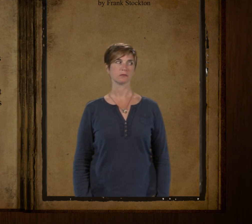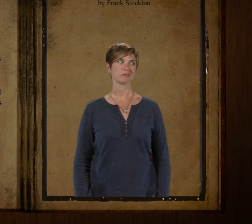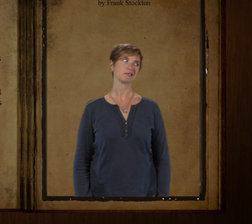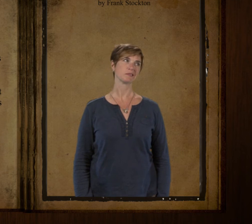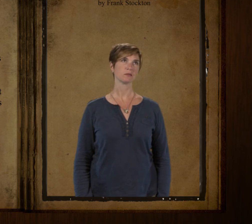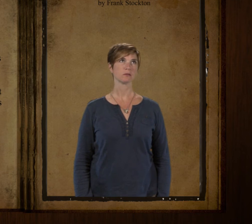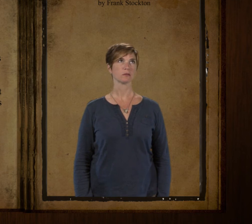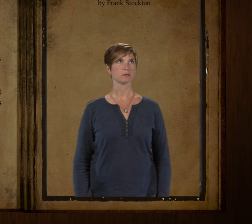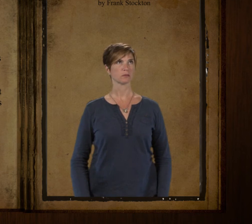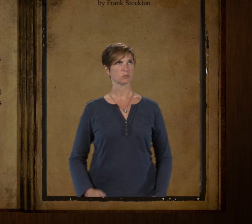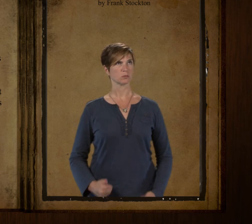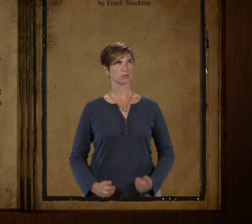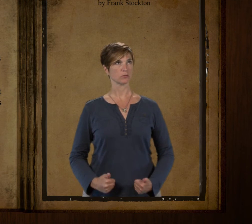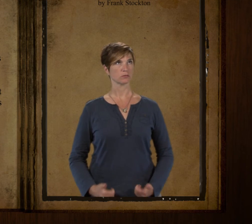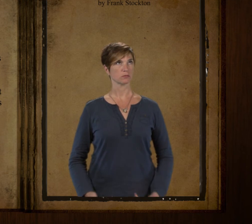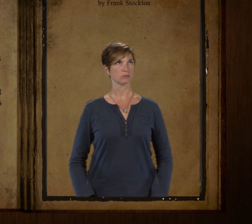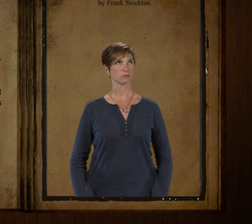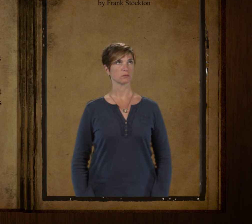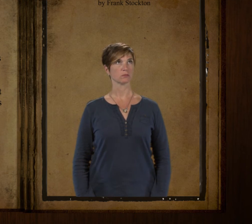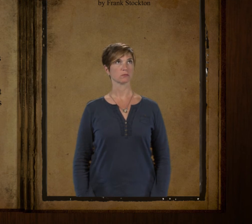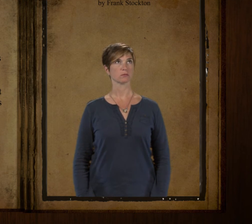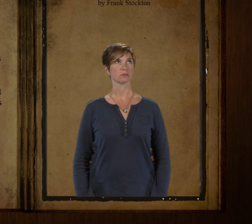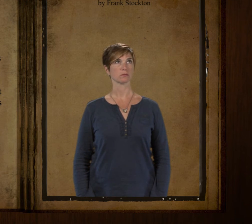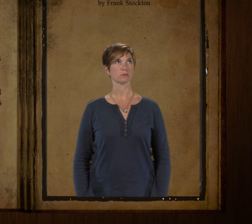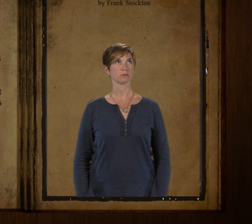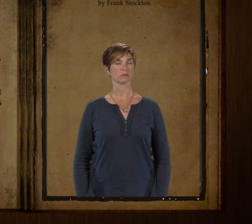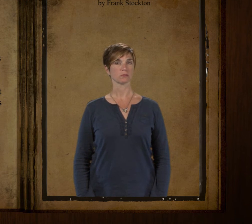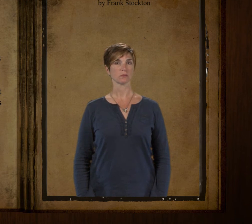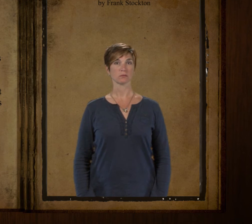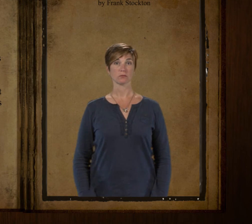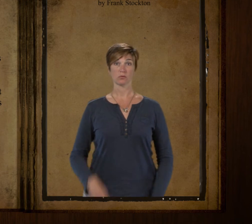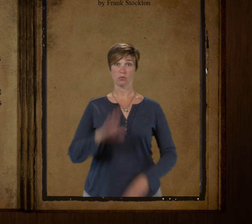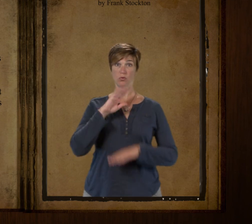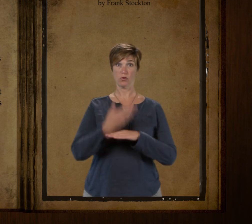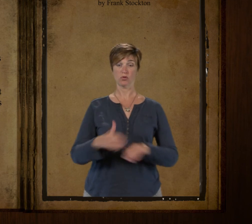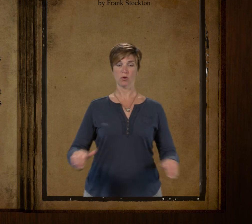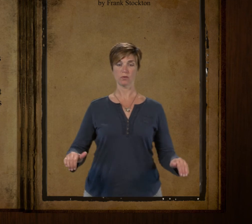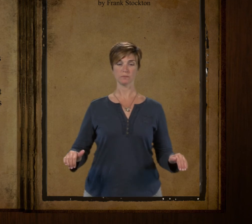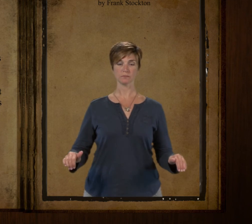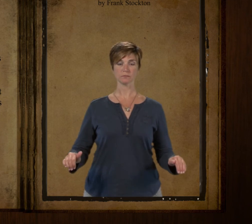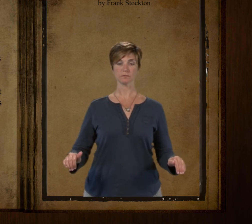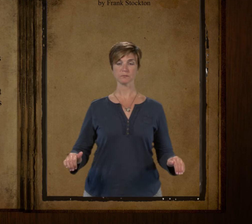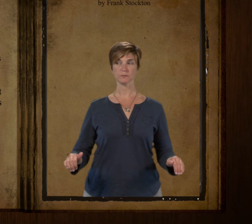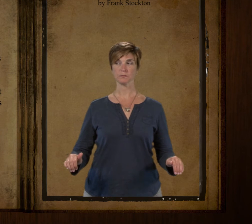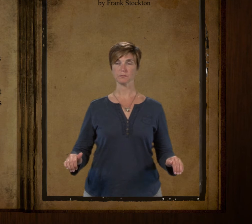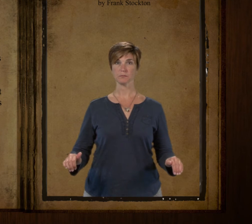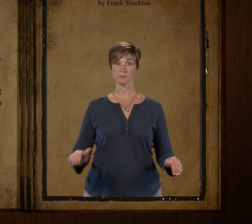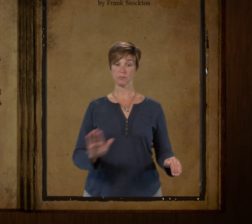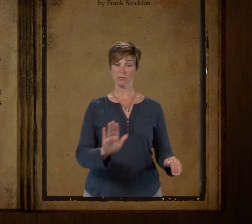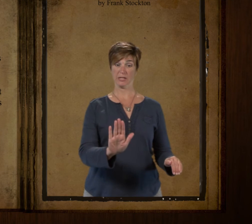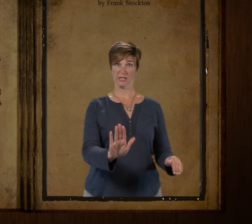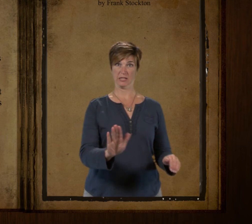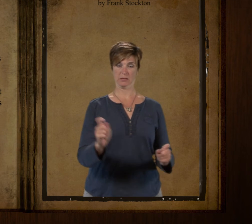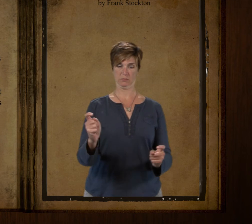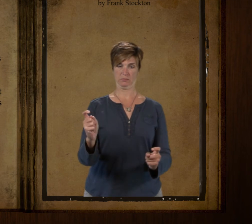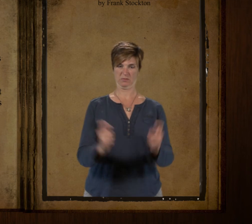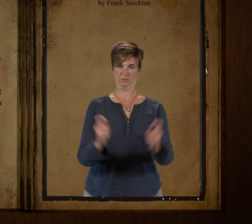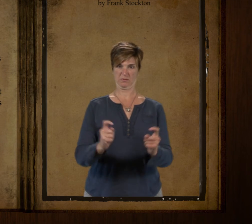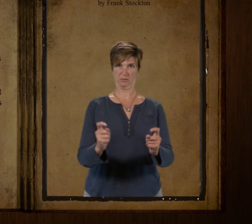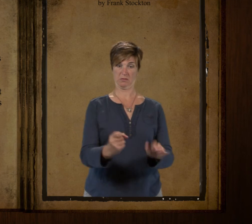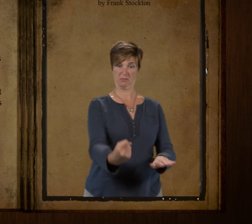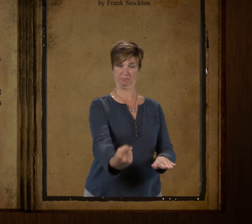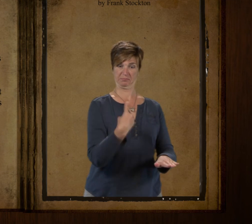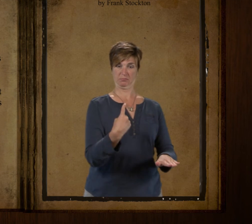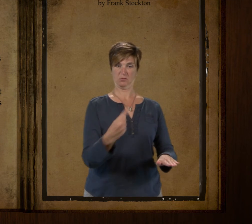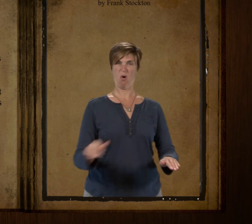as plain to her as if he shouted it from where he stood. There was not an instant to be lost. The question was asked